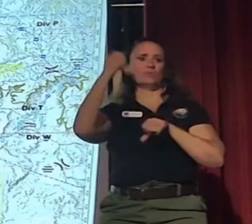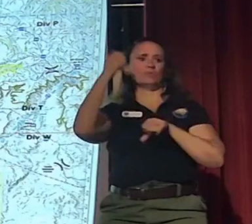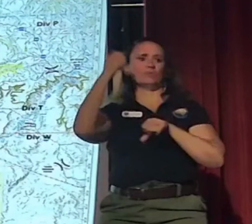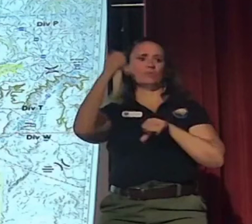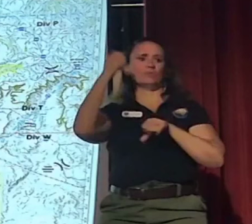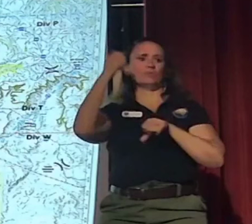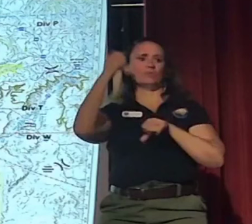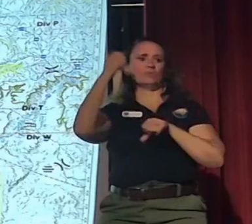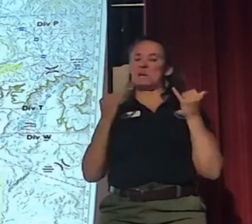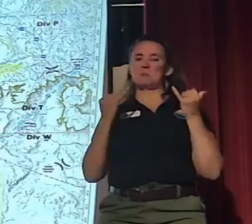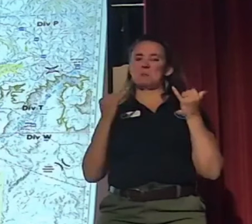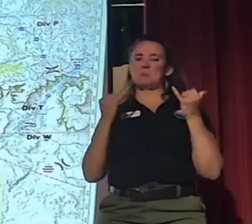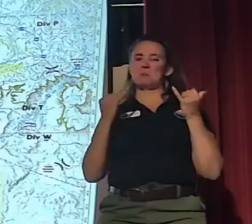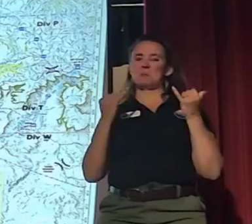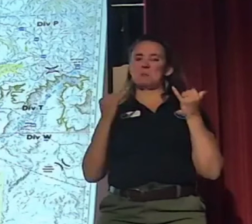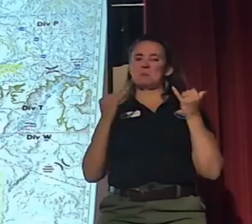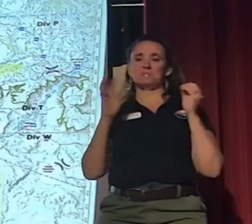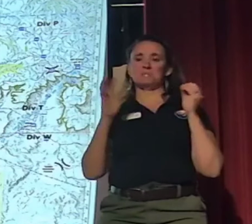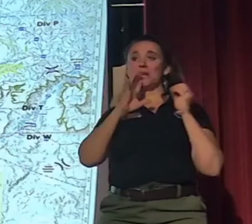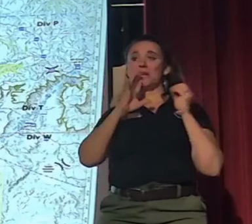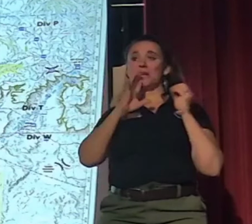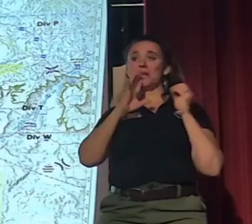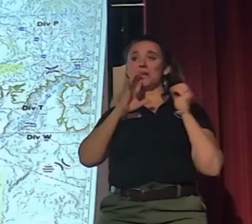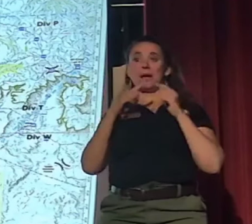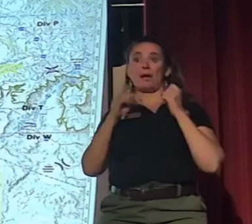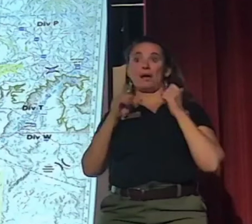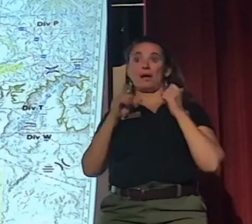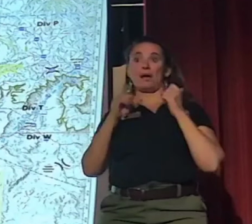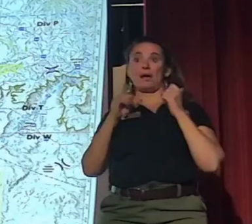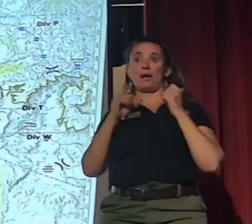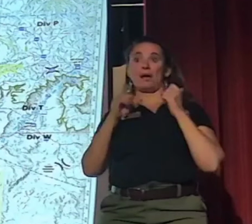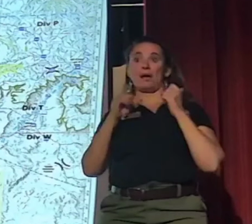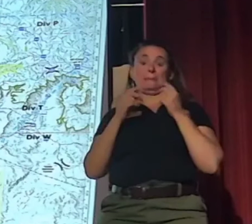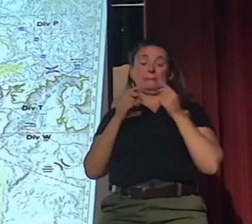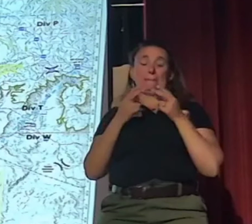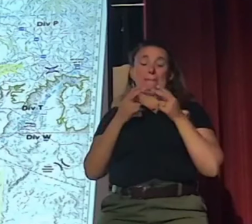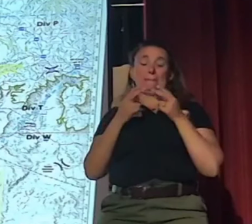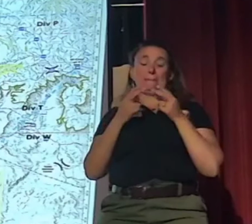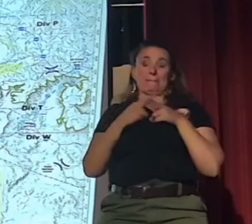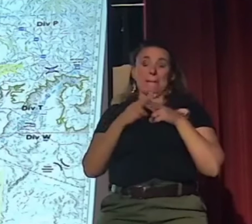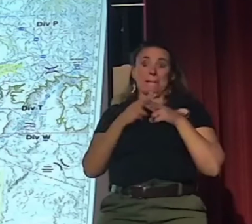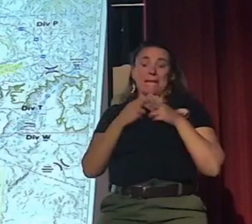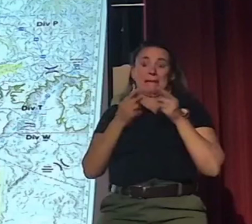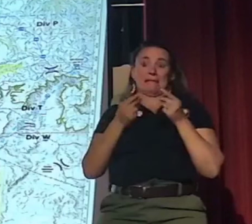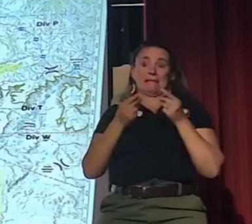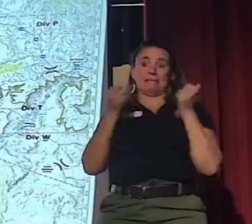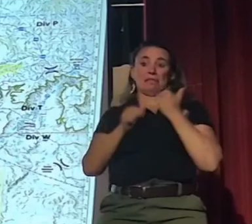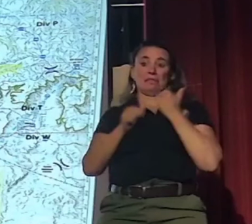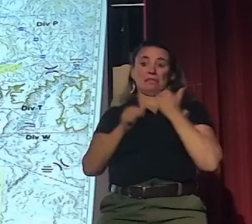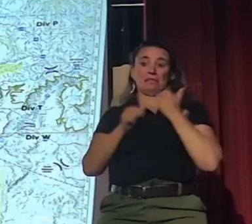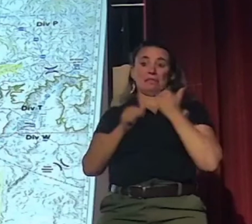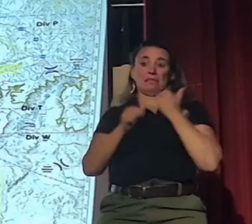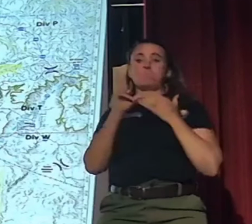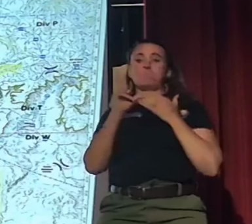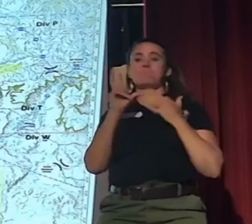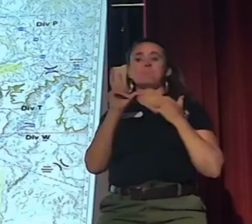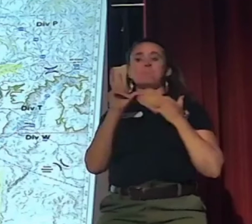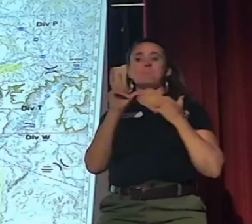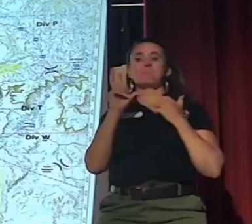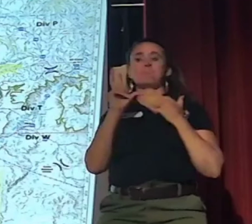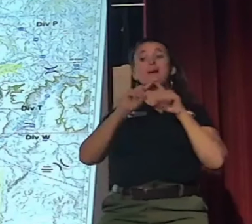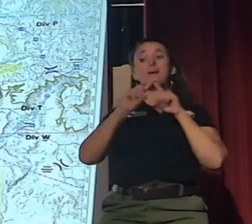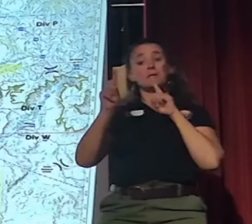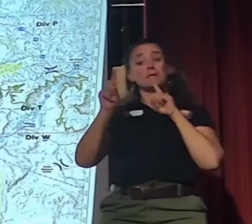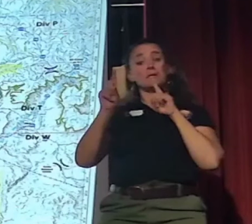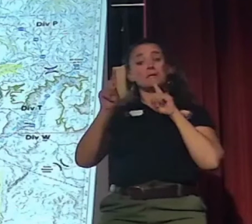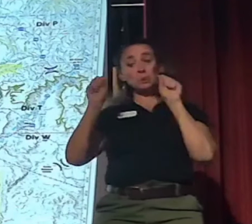not occurring. We talk about imminent threats. There's not an imminent threat right now, but there's that opportunity that it can happen. And that's why we